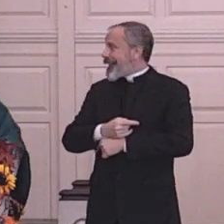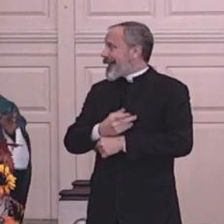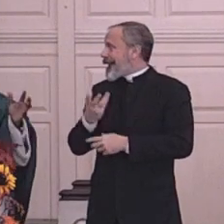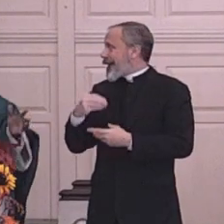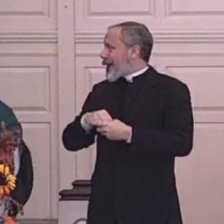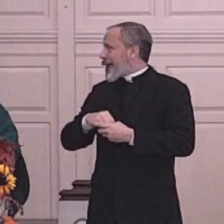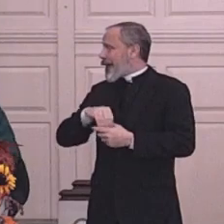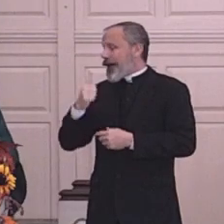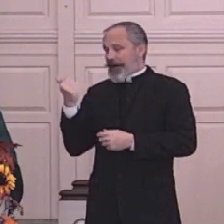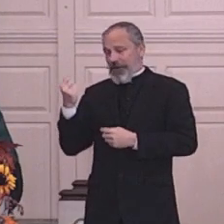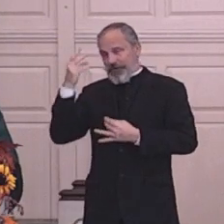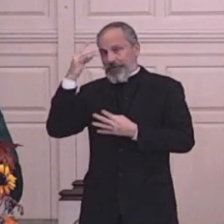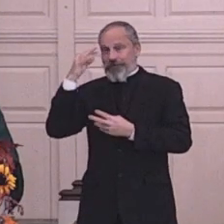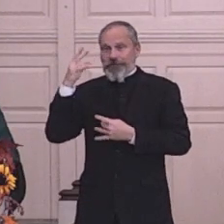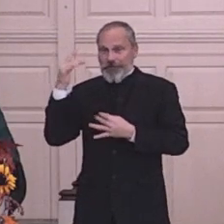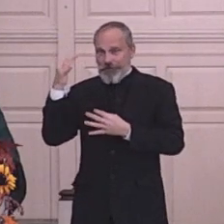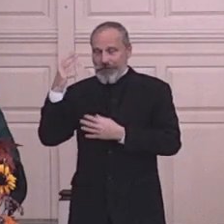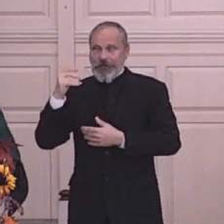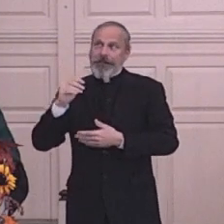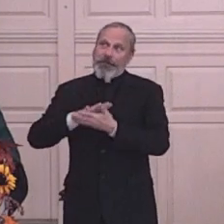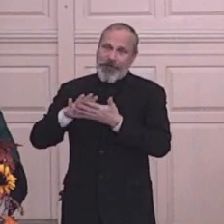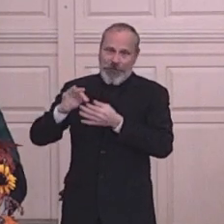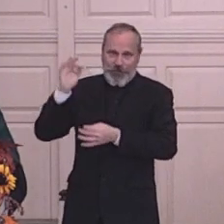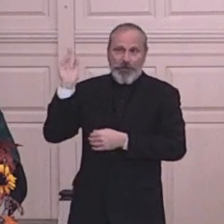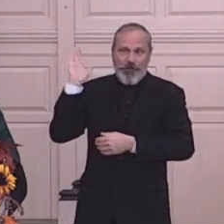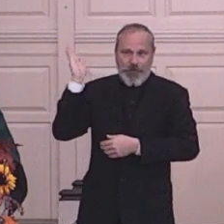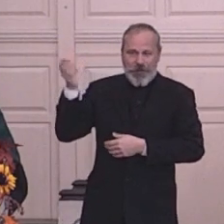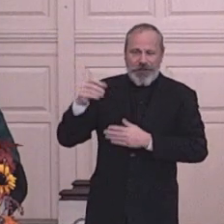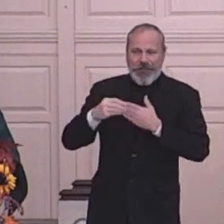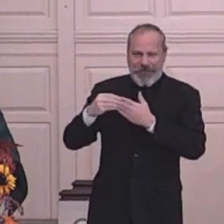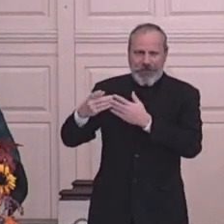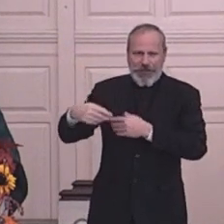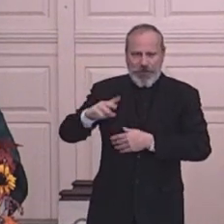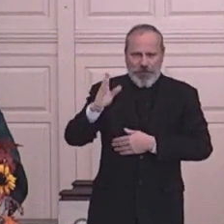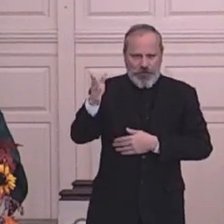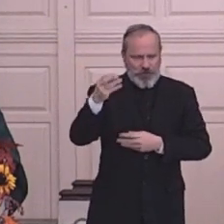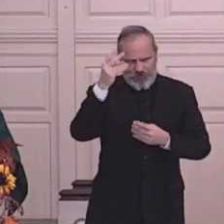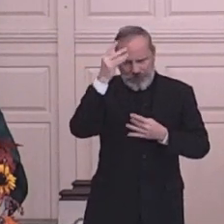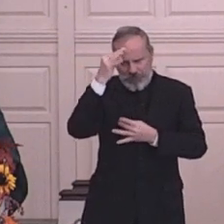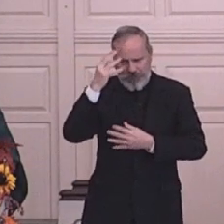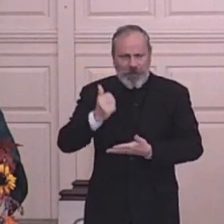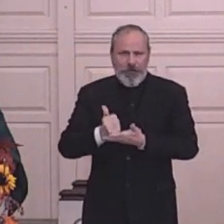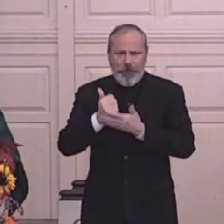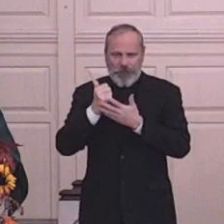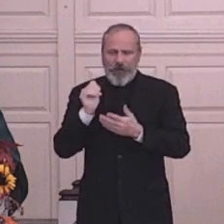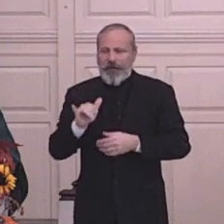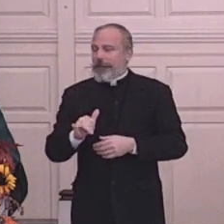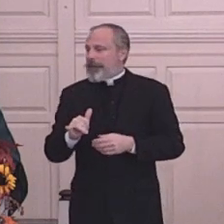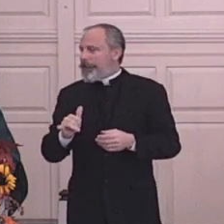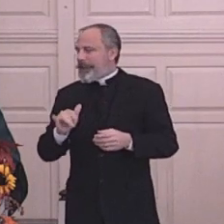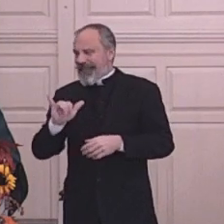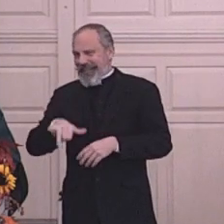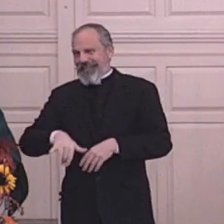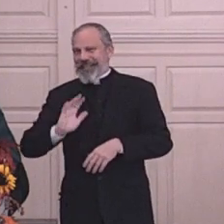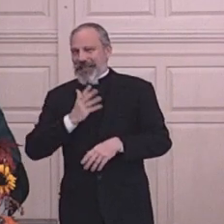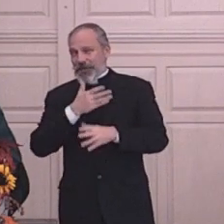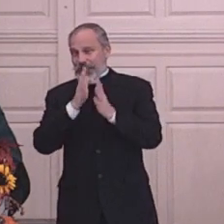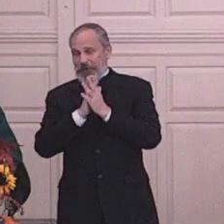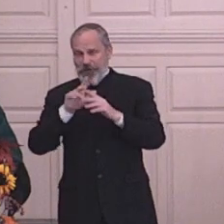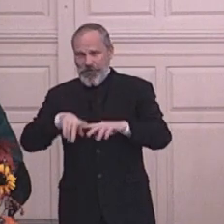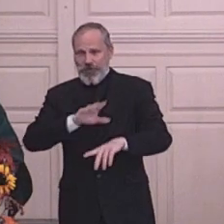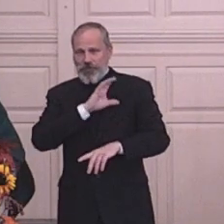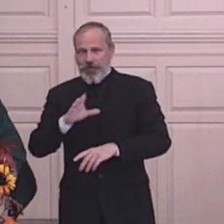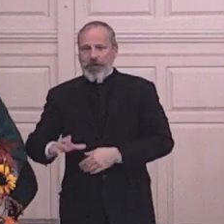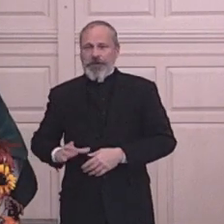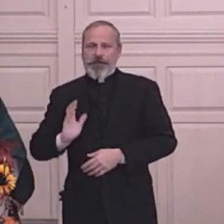including other reflections as the Holy Spirit will continue to guide you to reflect. This is our prayer. Through